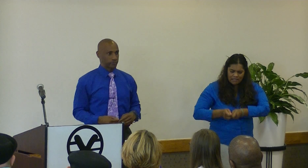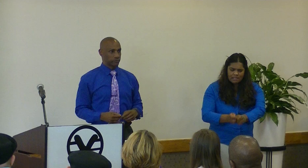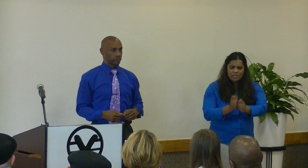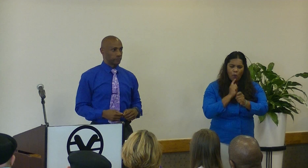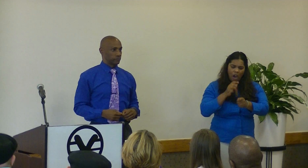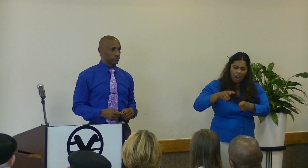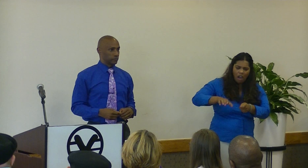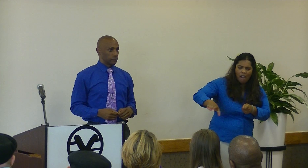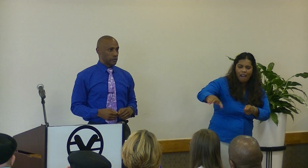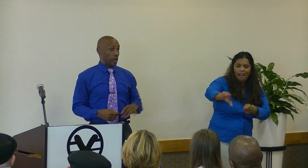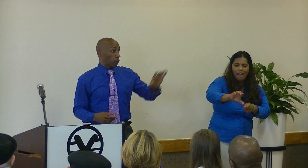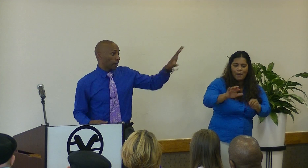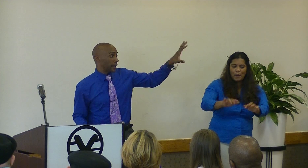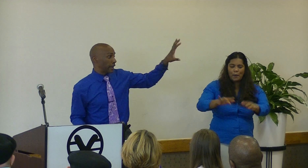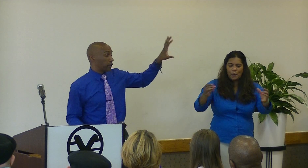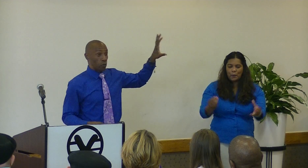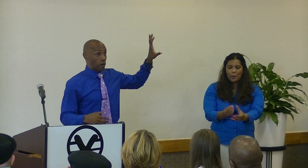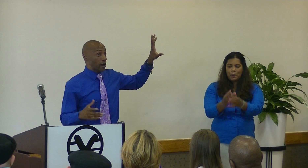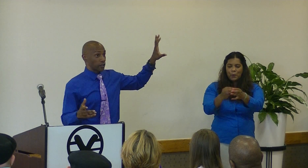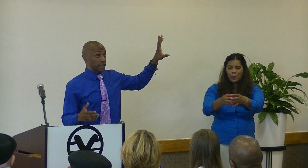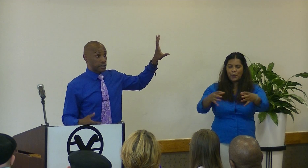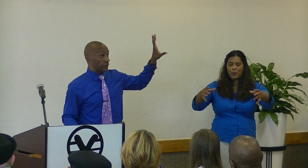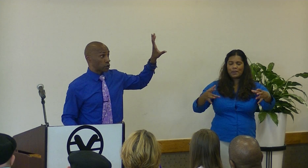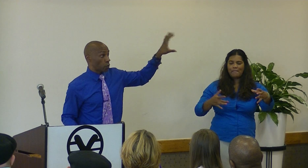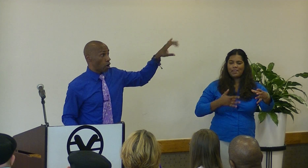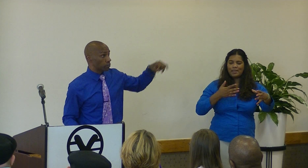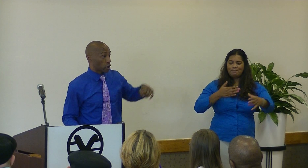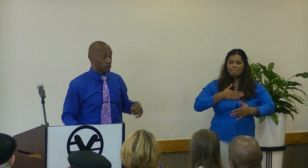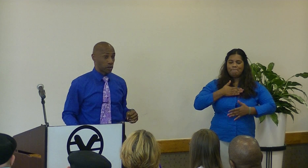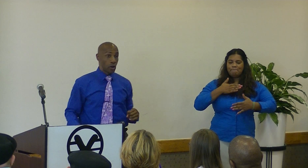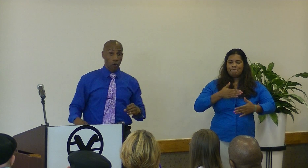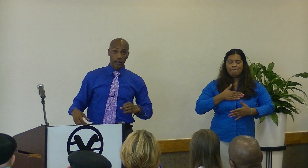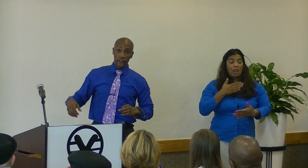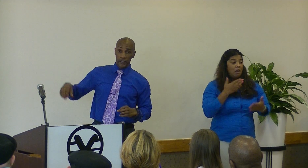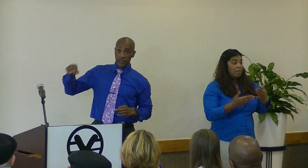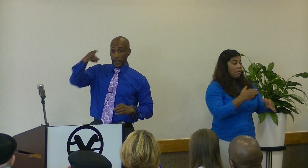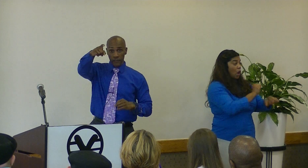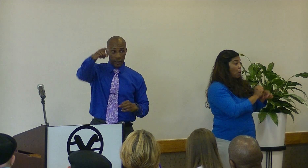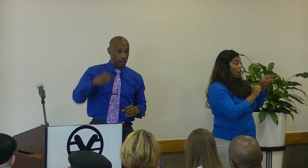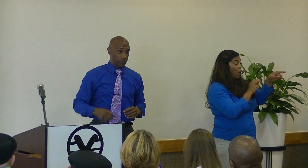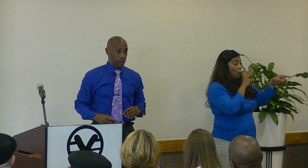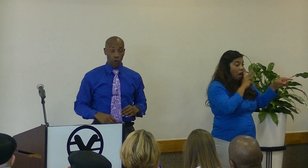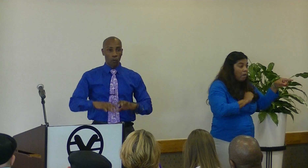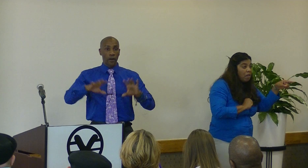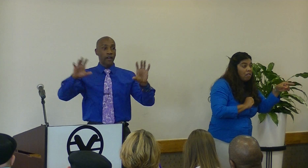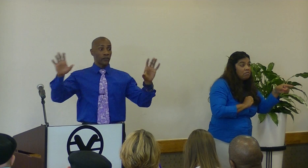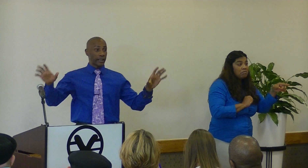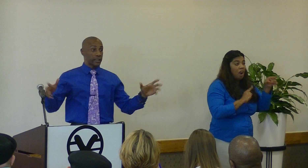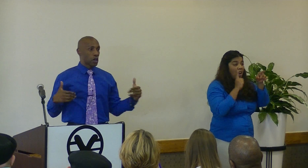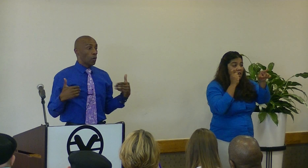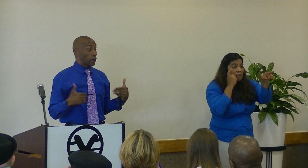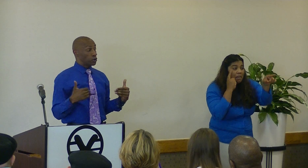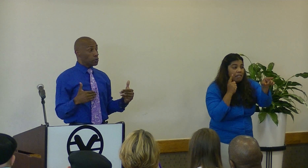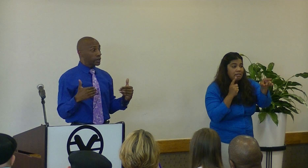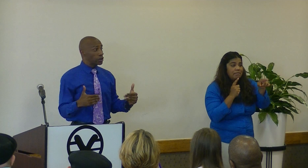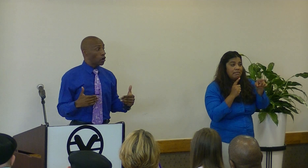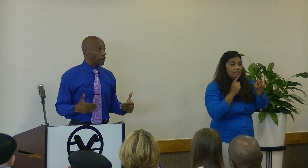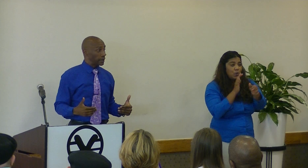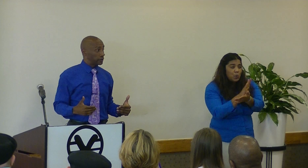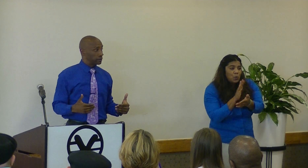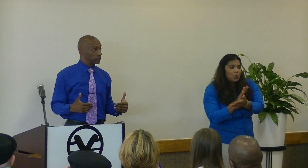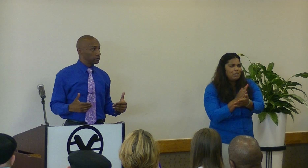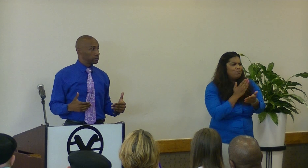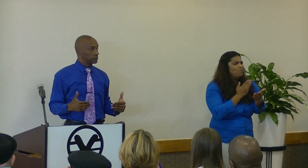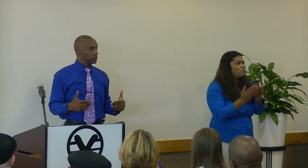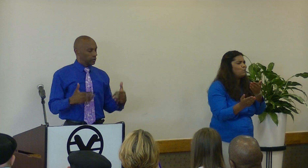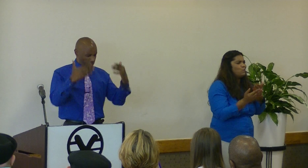now joy. That working in wherever it is, if it's Walmart, or if it's in the government, or wherever it is, when you can go